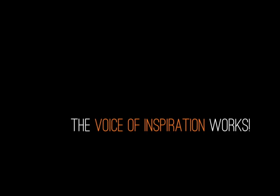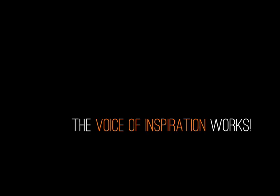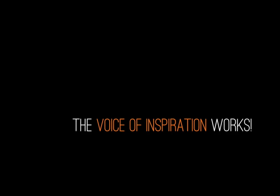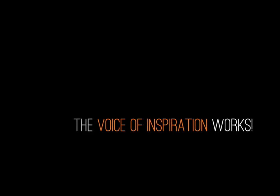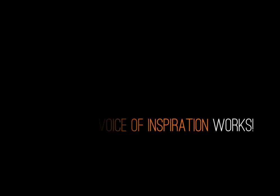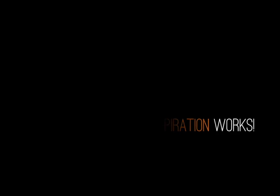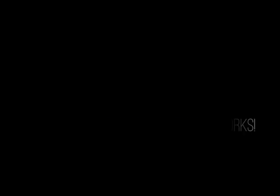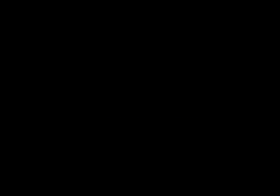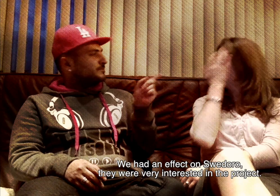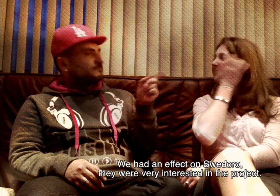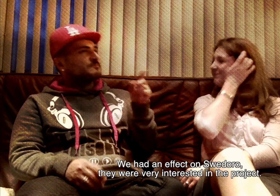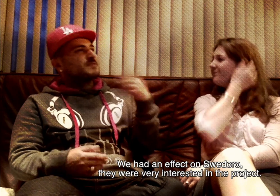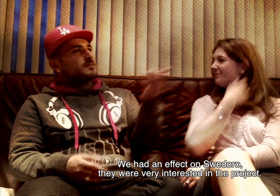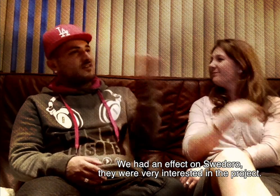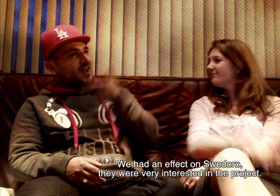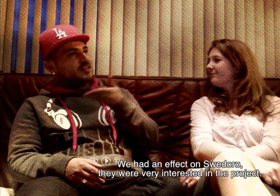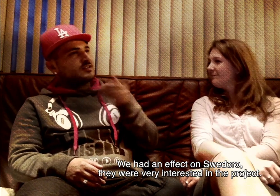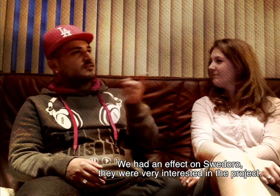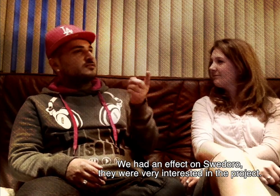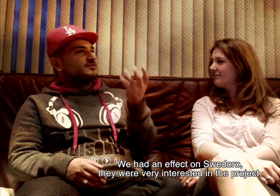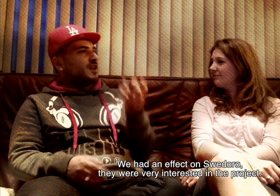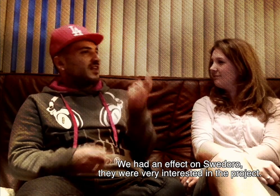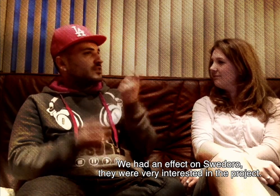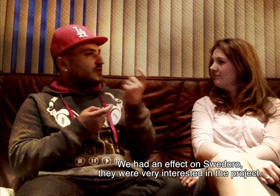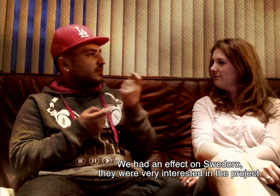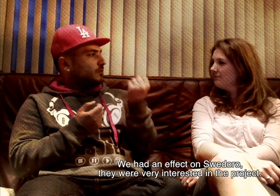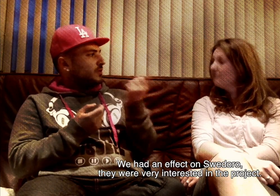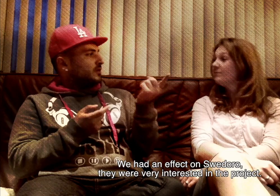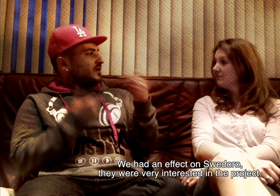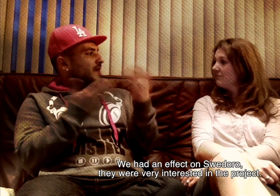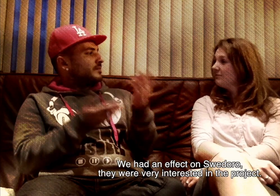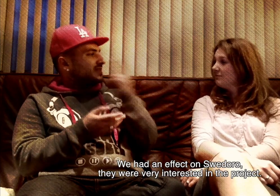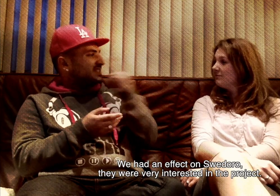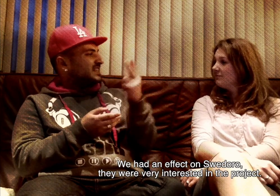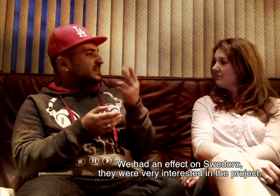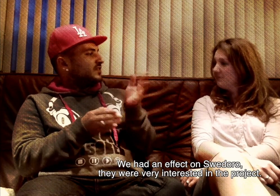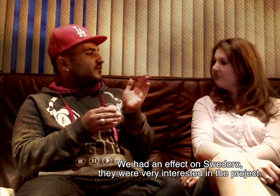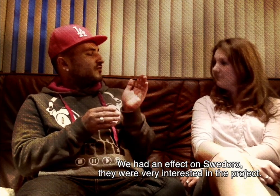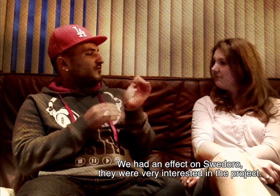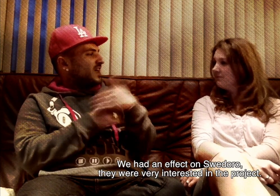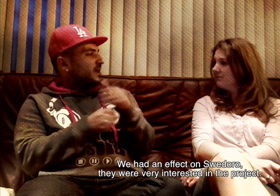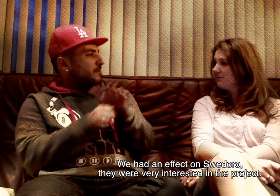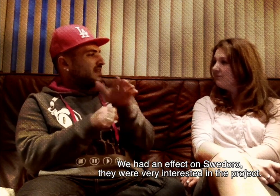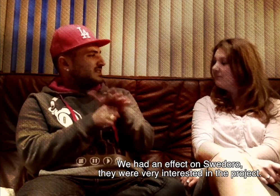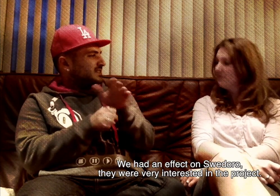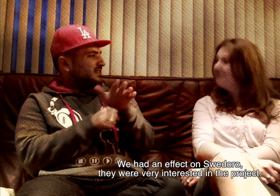down. Fight, you won't see me fall down. Since I'm doing this for my people, for all